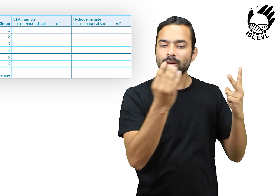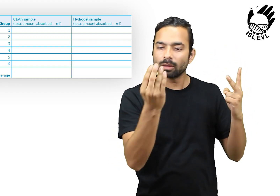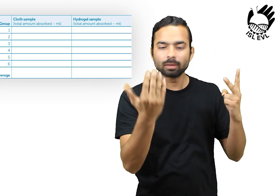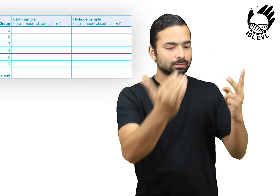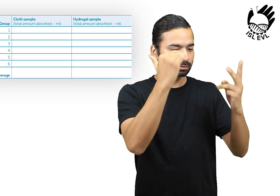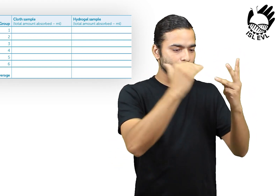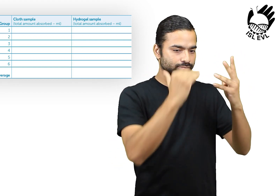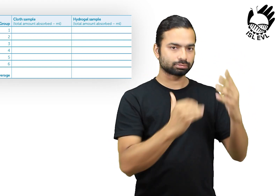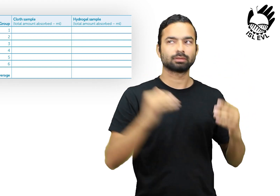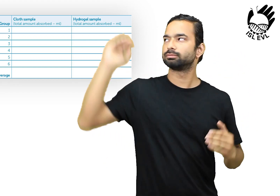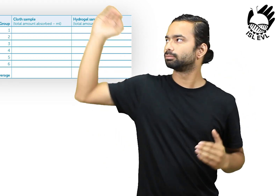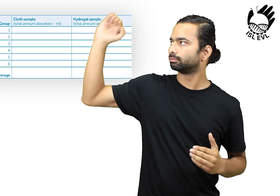Procedure: